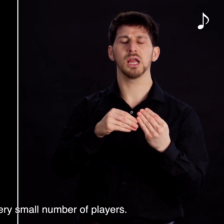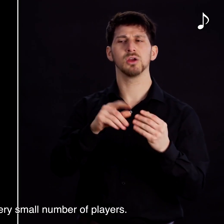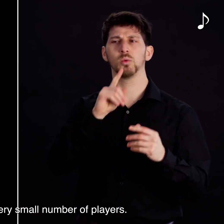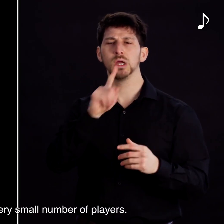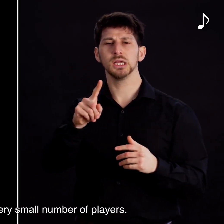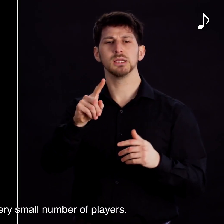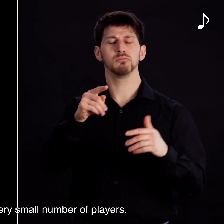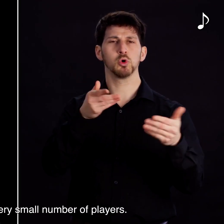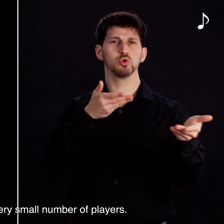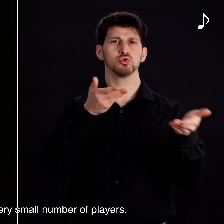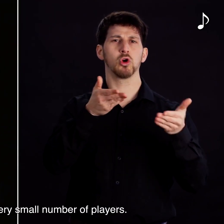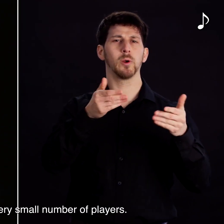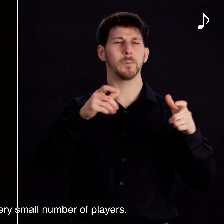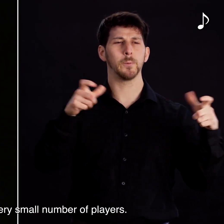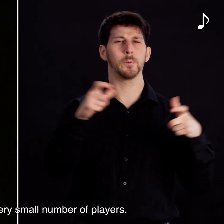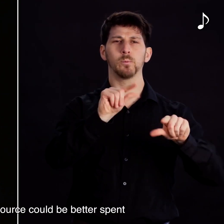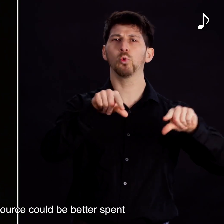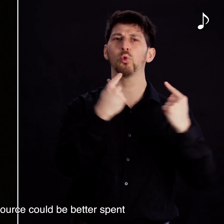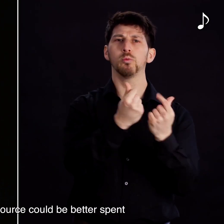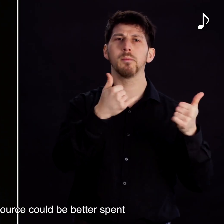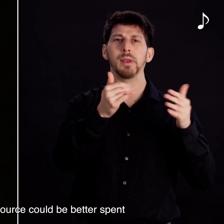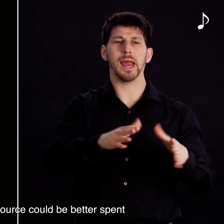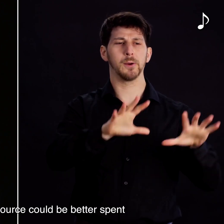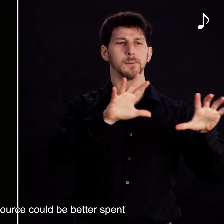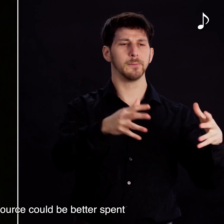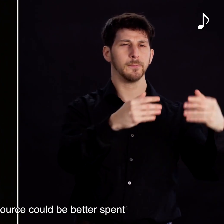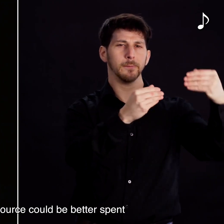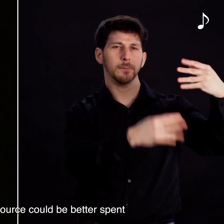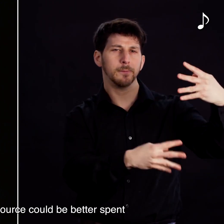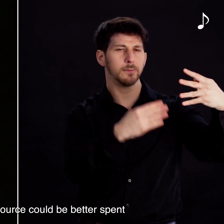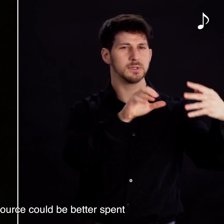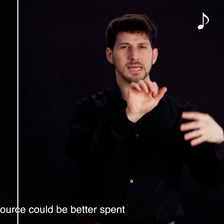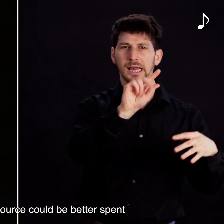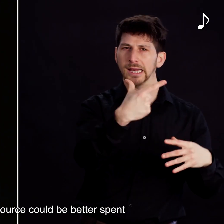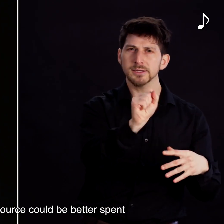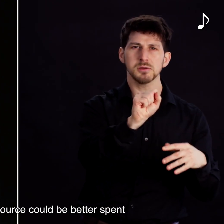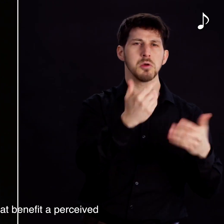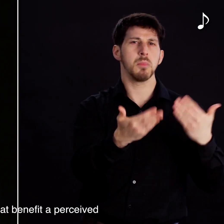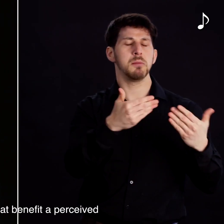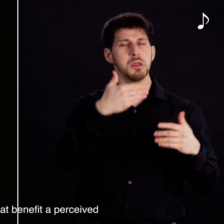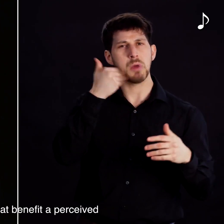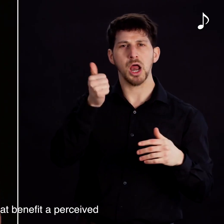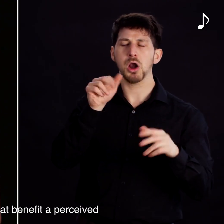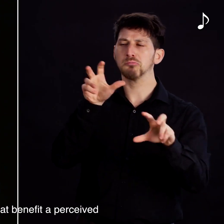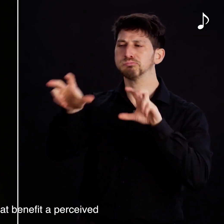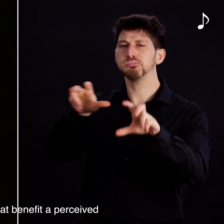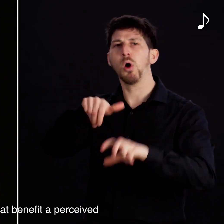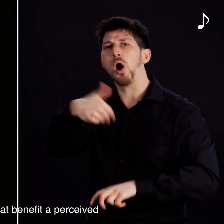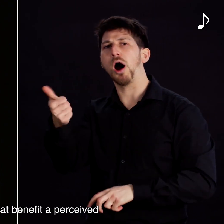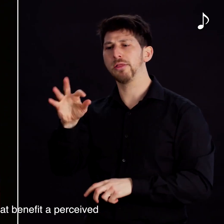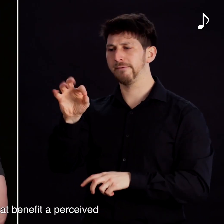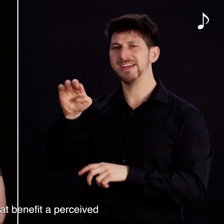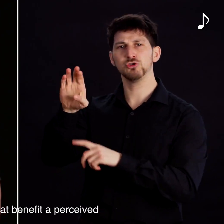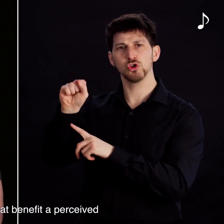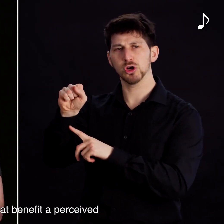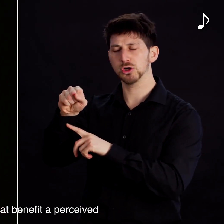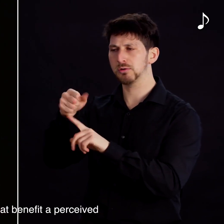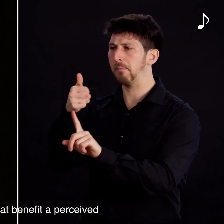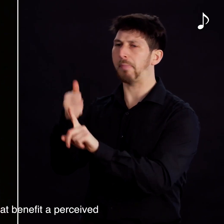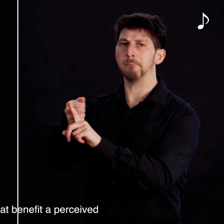serving a very a small number of players and maybe that you that resource could be better spent on our features that benefit